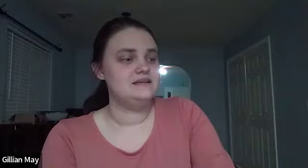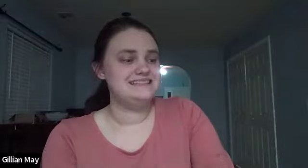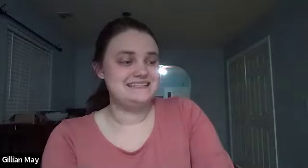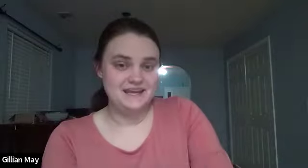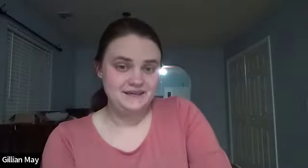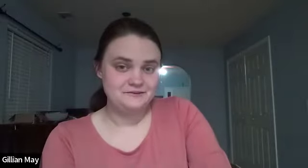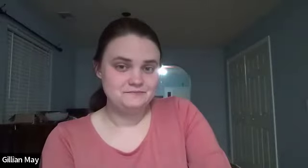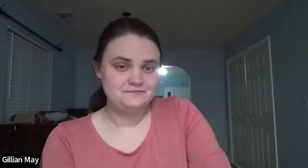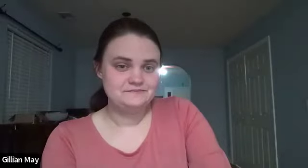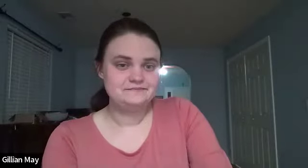Snake,